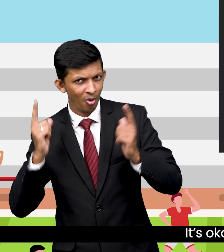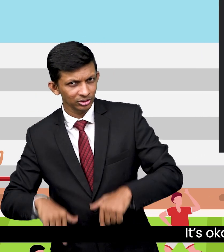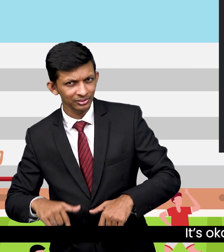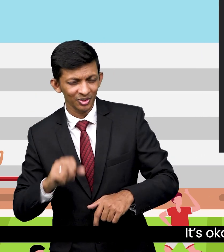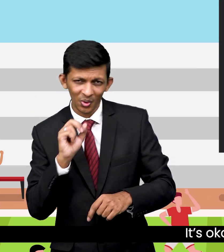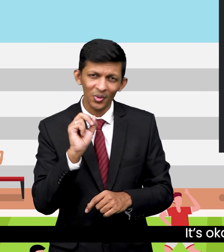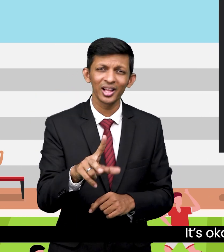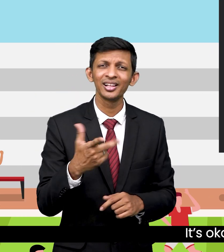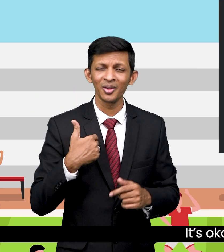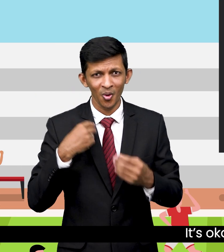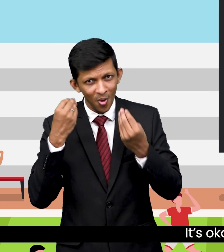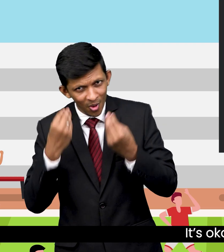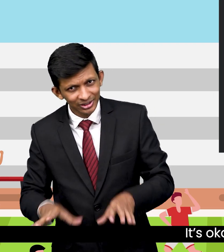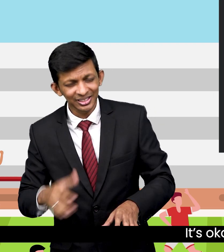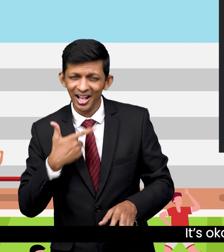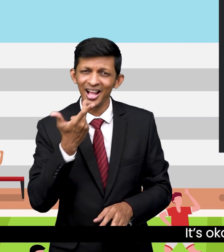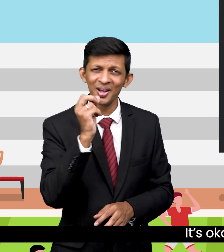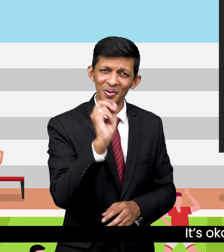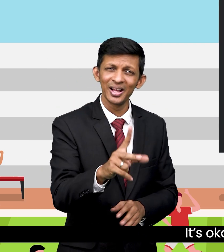It's okay to lose.